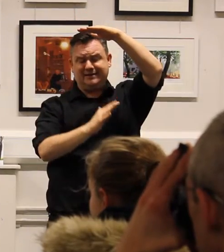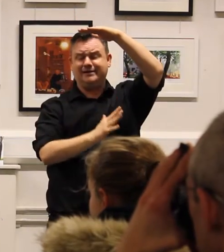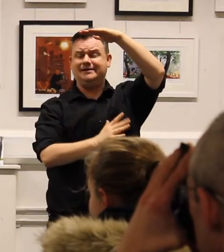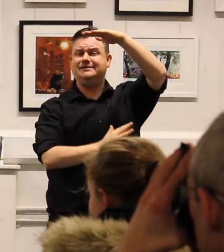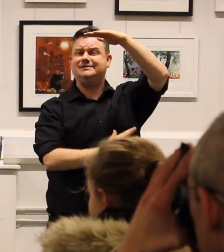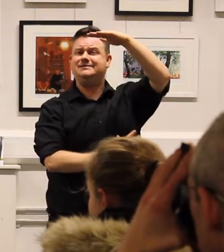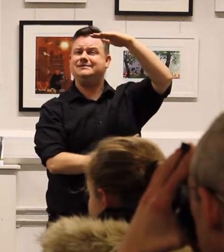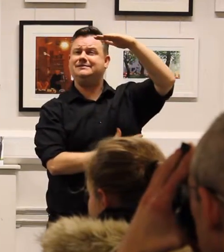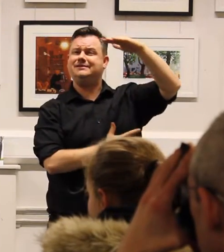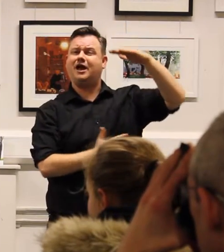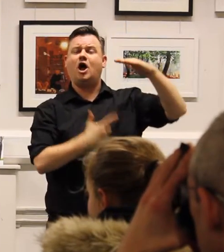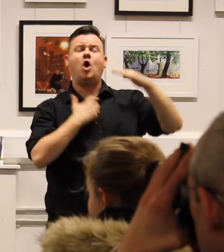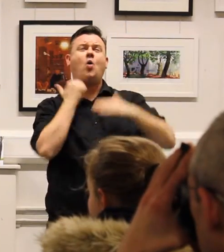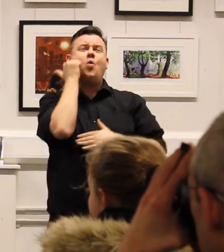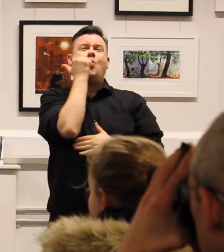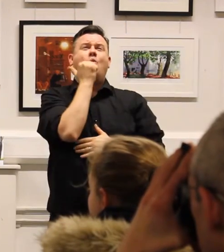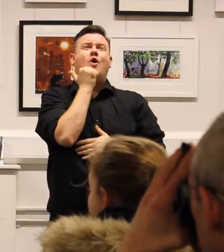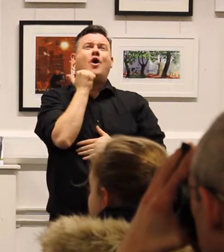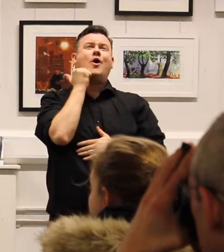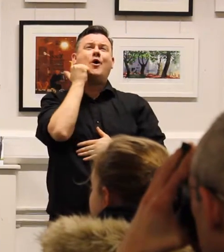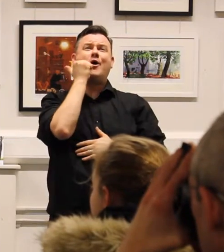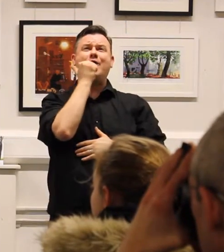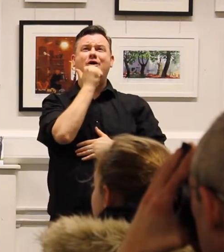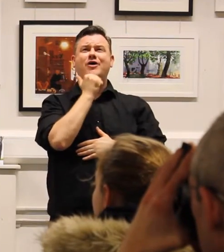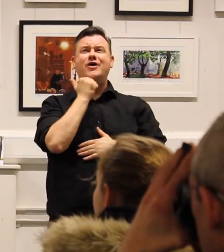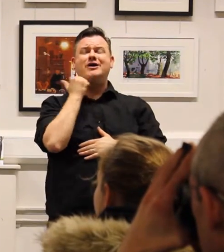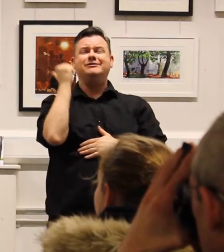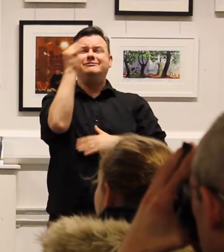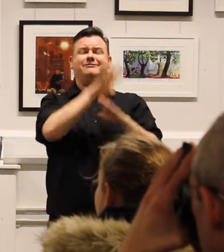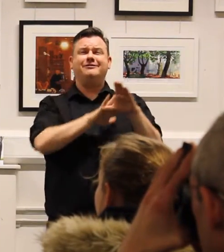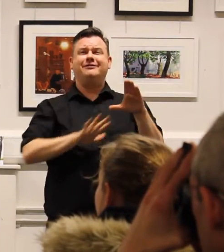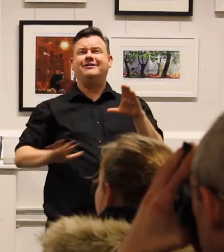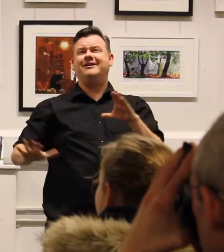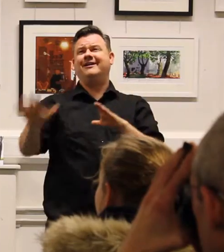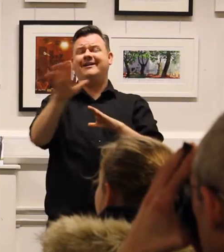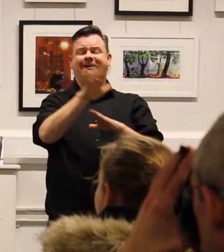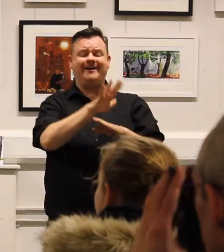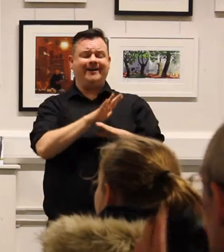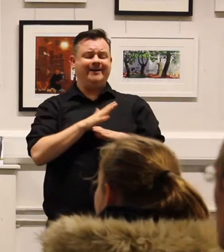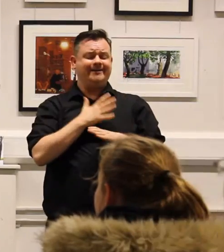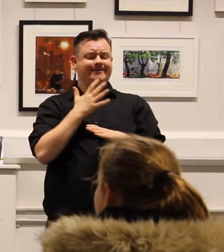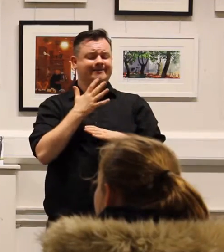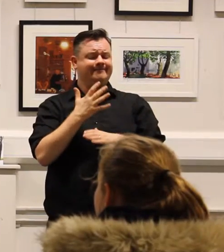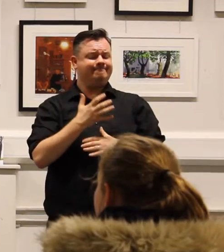The warmth of our is